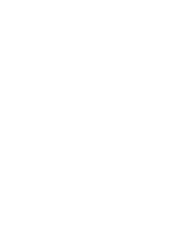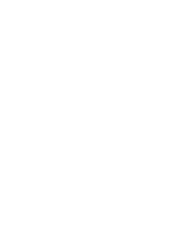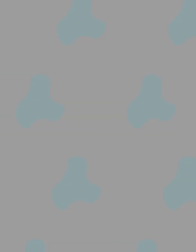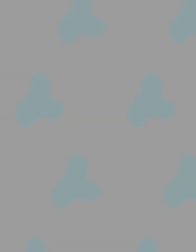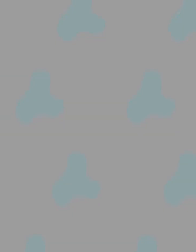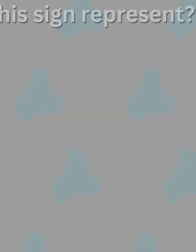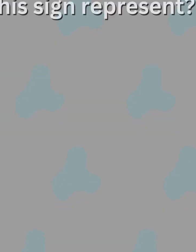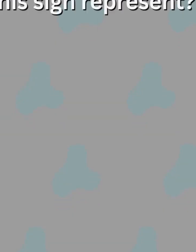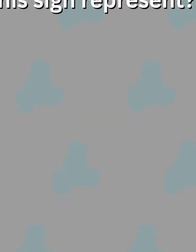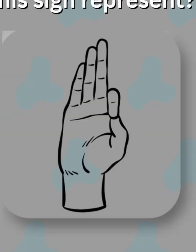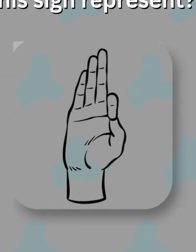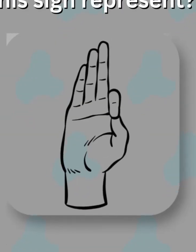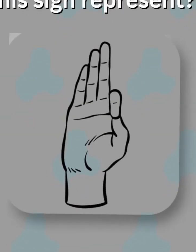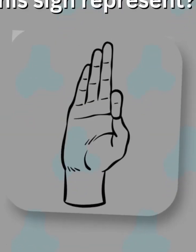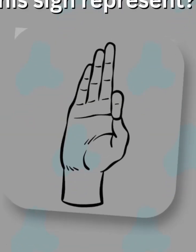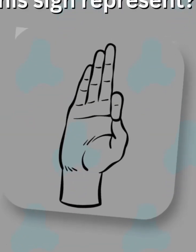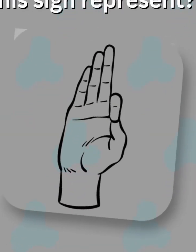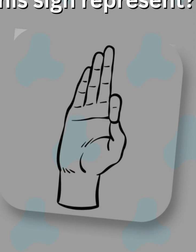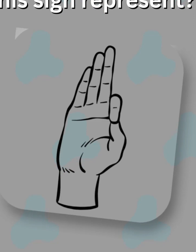Next one. Guess the letter.